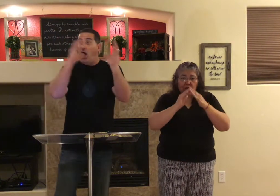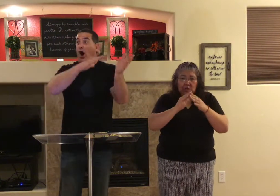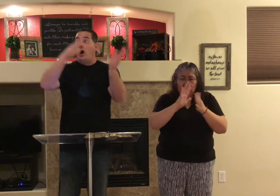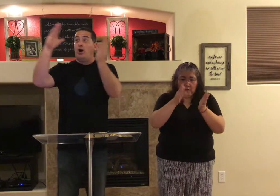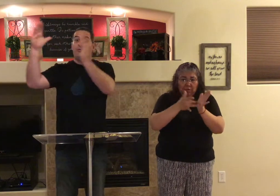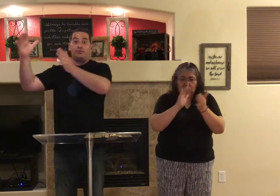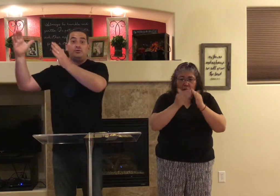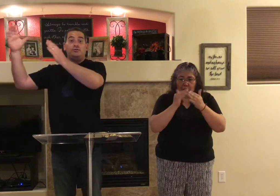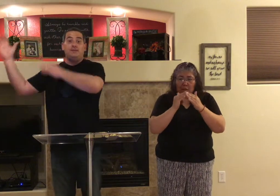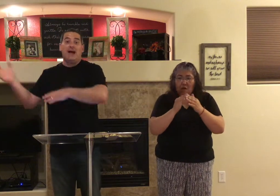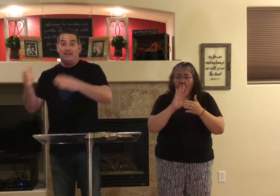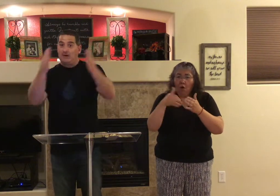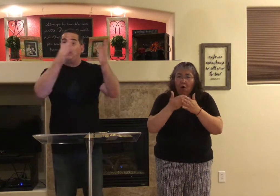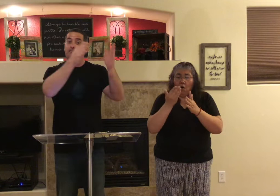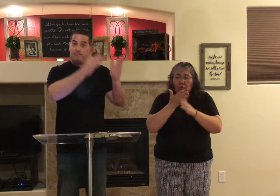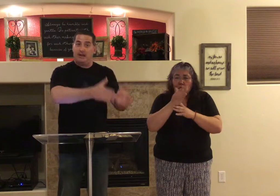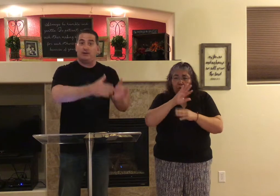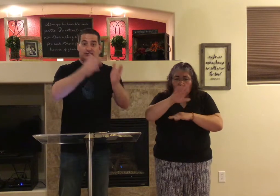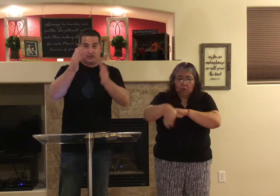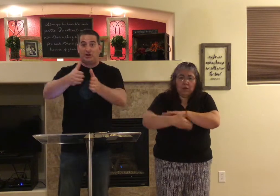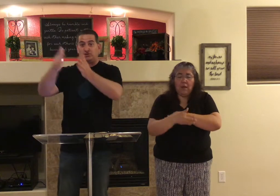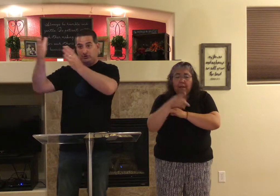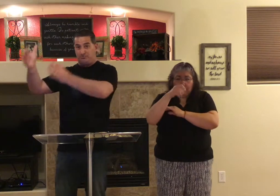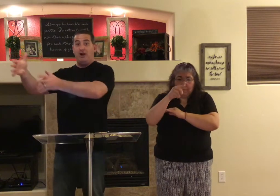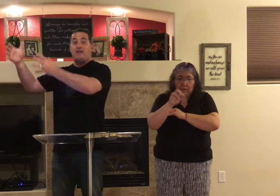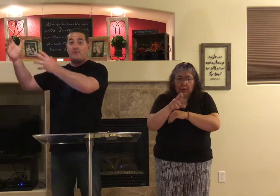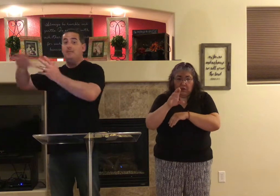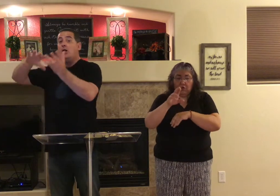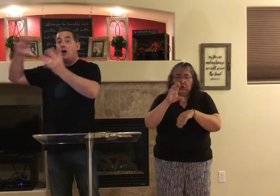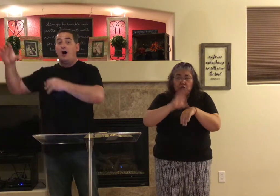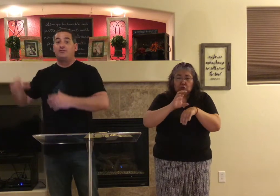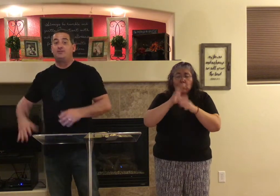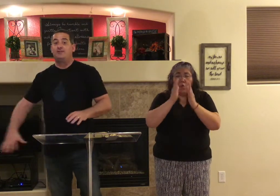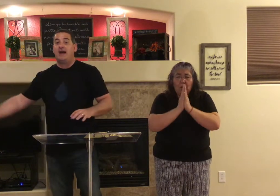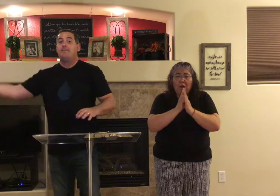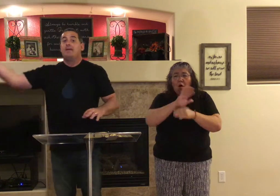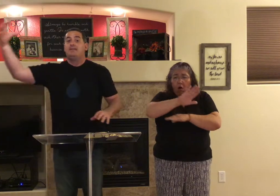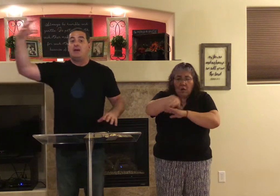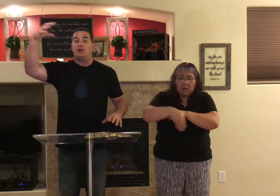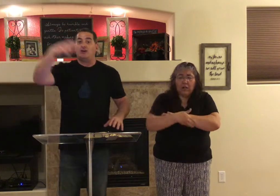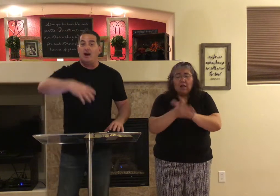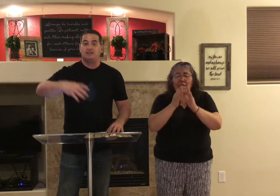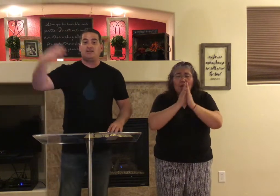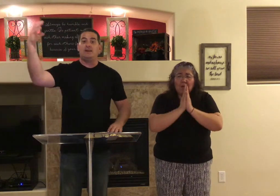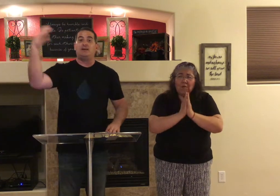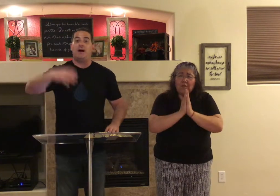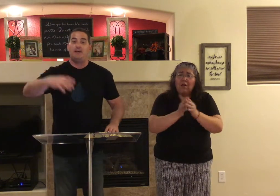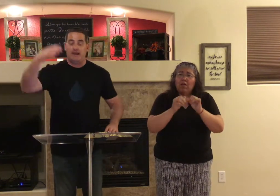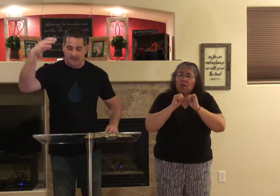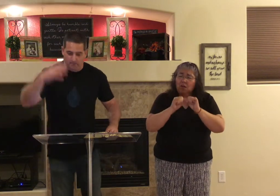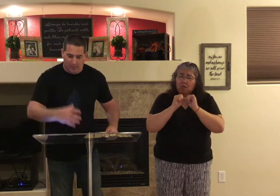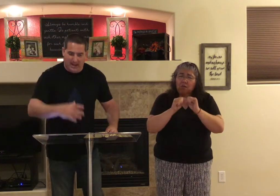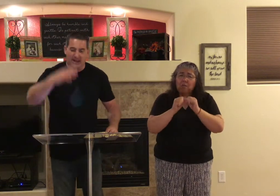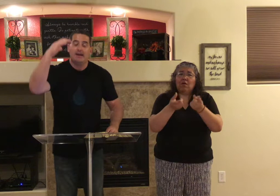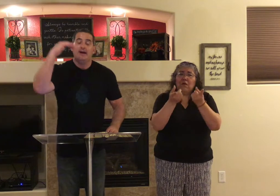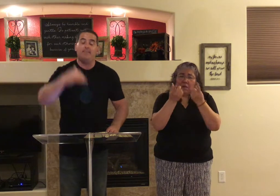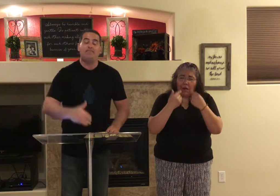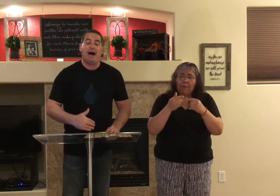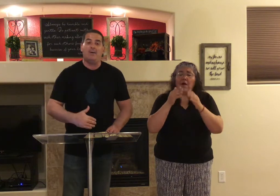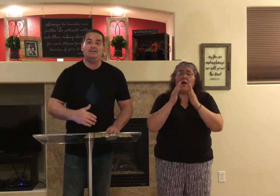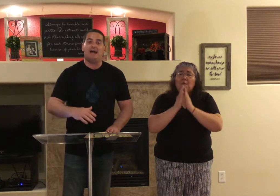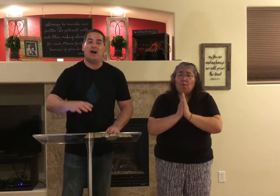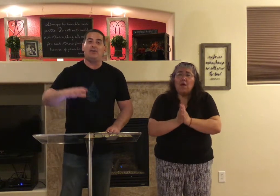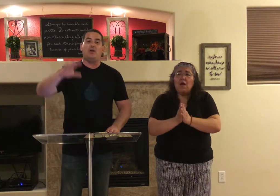And all through the night, like when Peter's church was praying for him, all through the night, they are constantly coming and praying